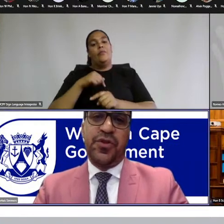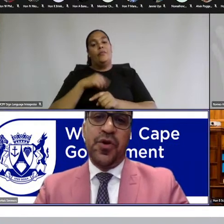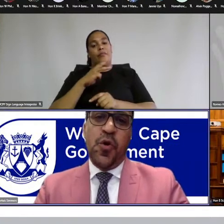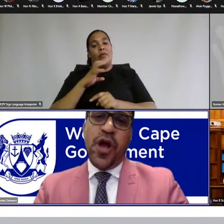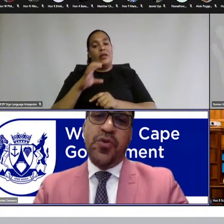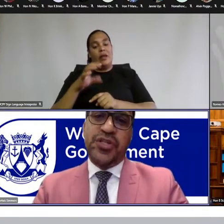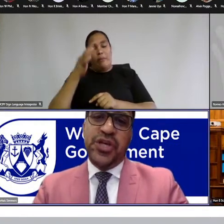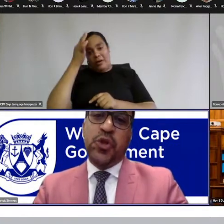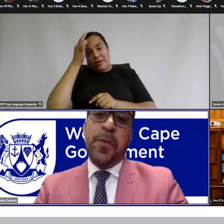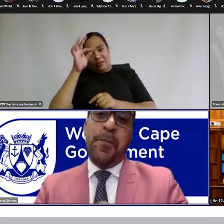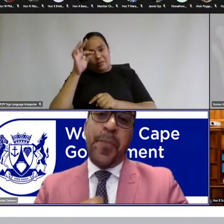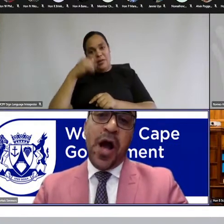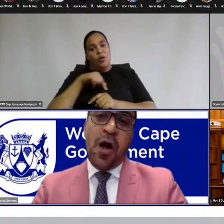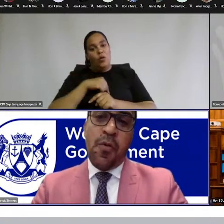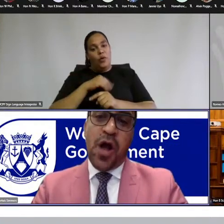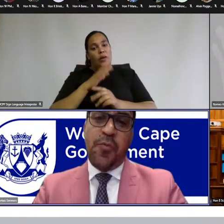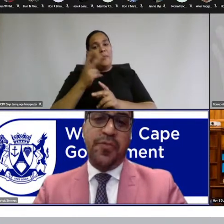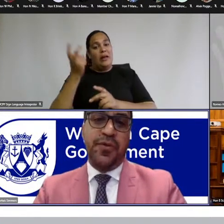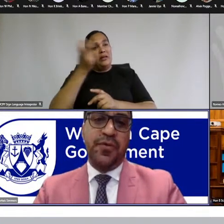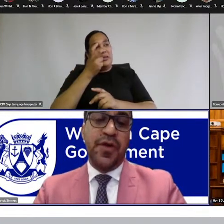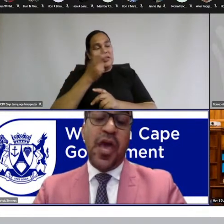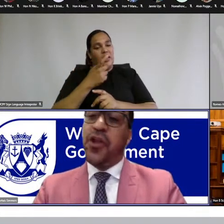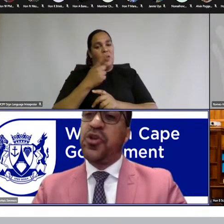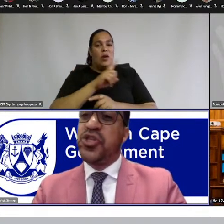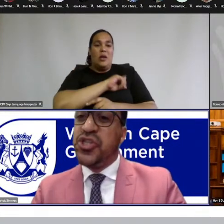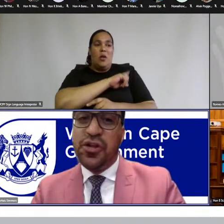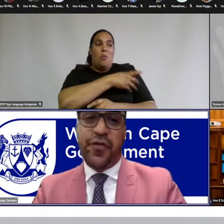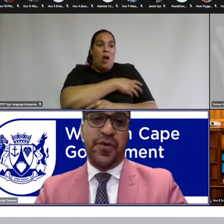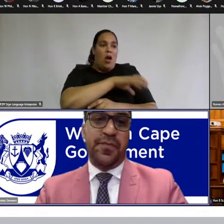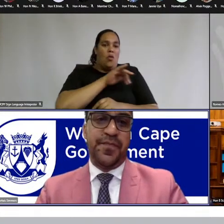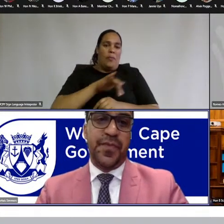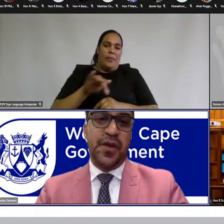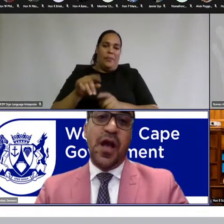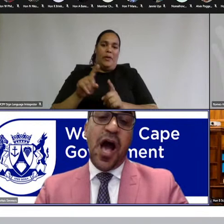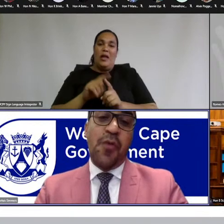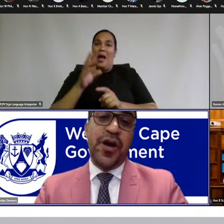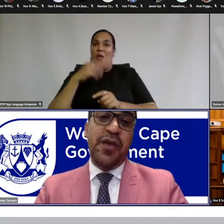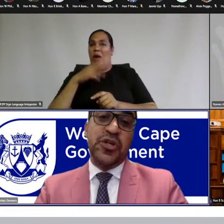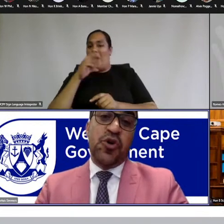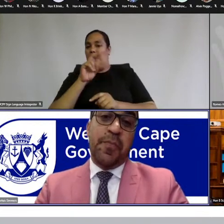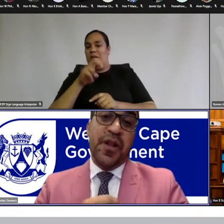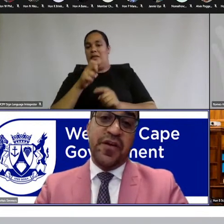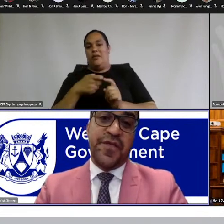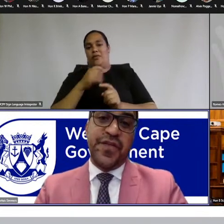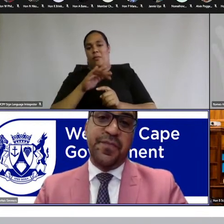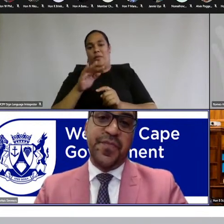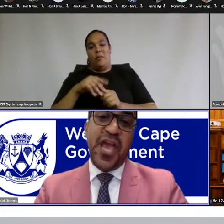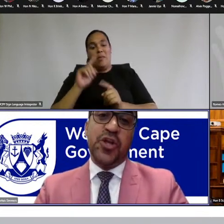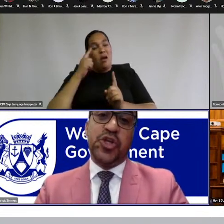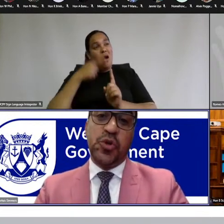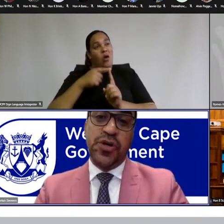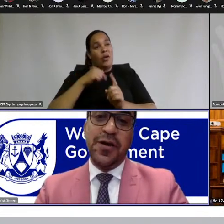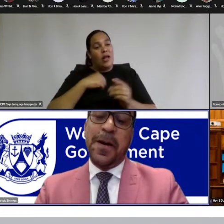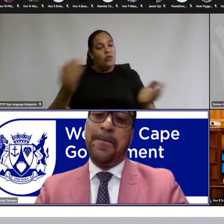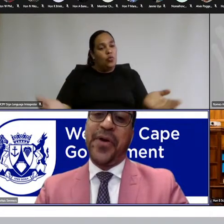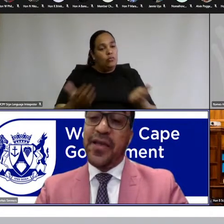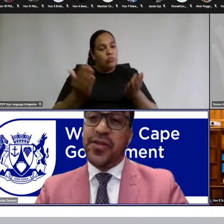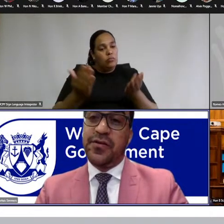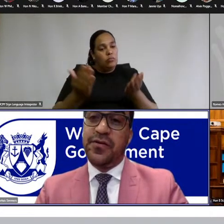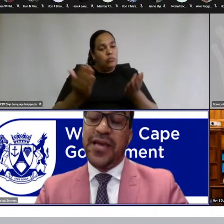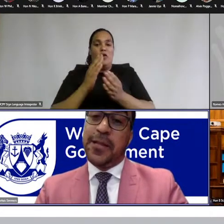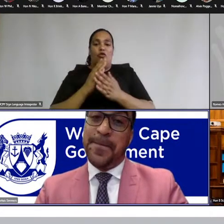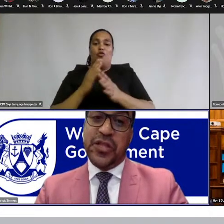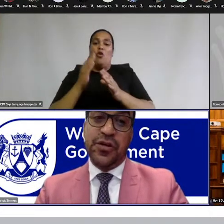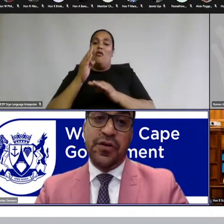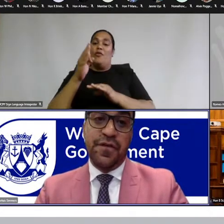Western Cape government, we are only seeking to empower our people and not steal from them. Our aim is to uplift them and ensure a